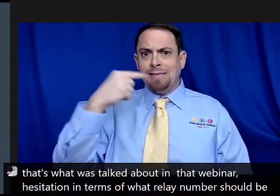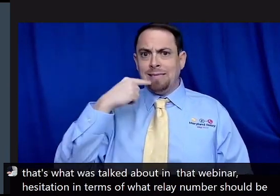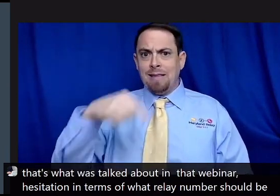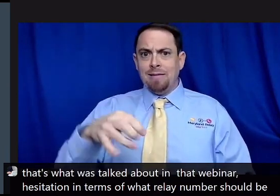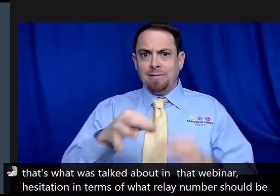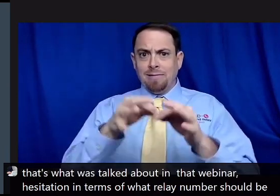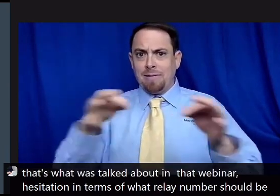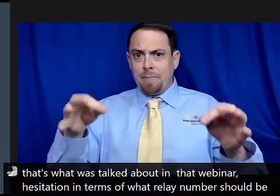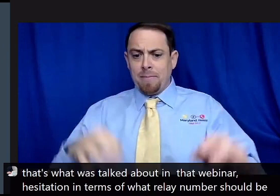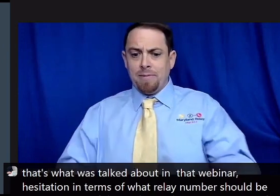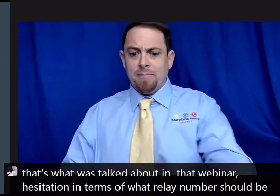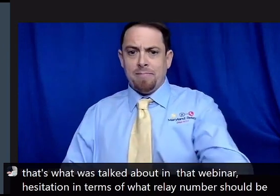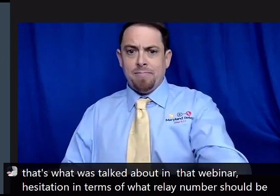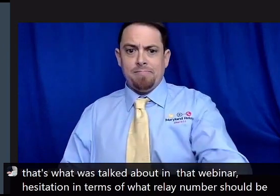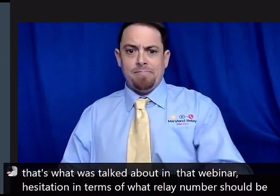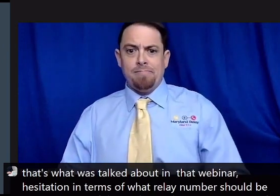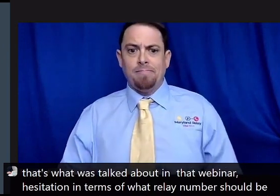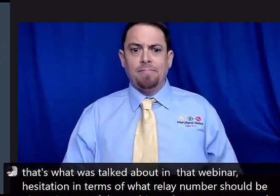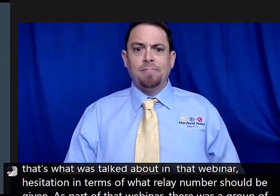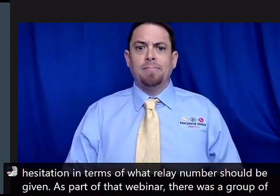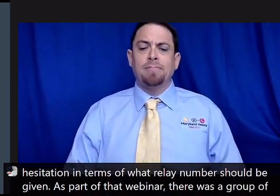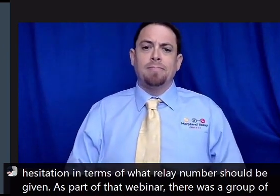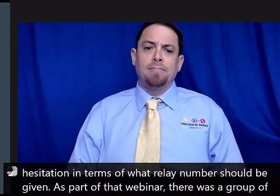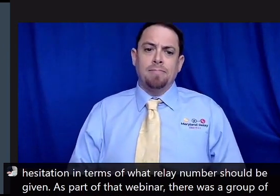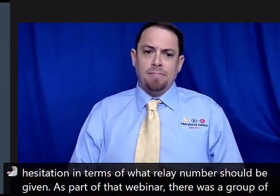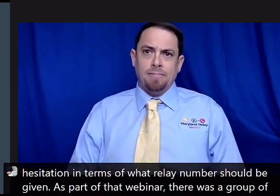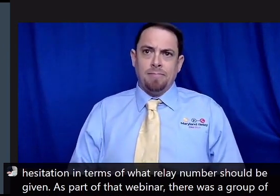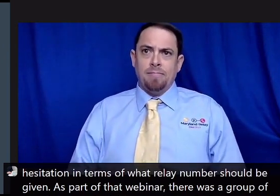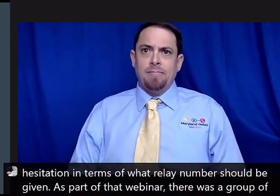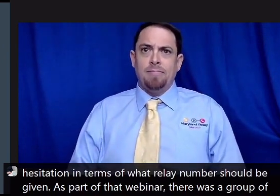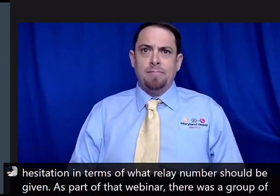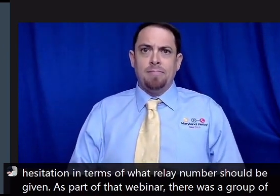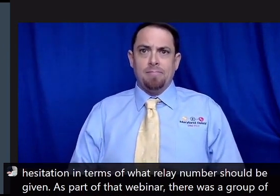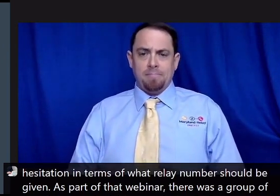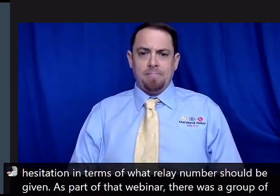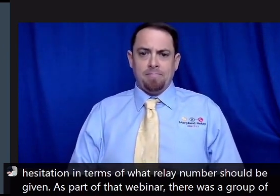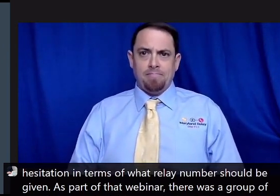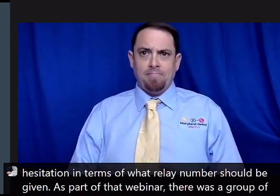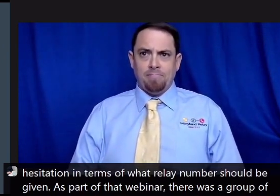VRS in this country. And he made the statement